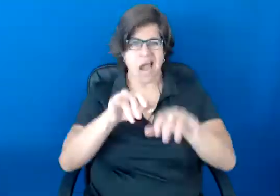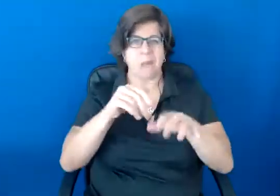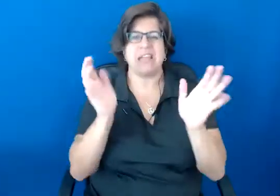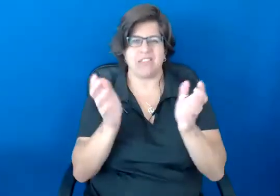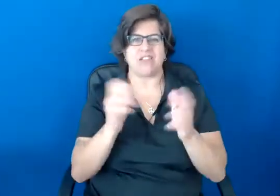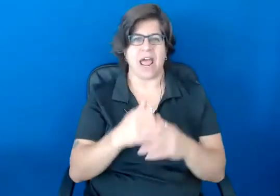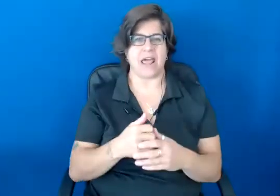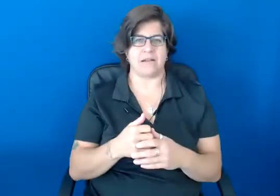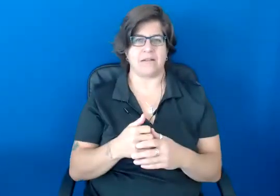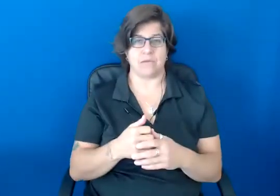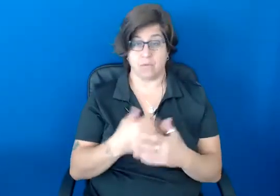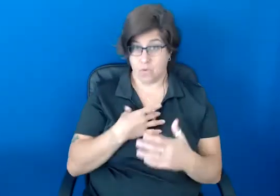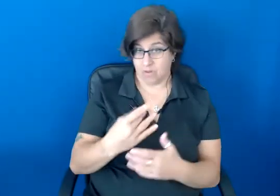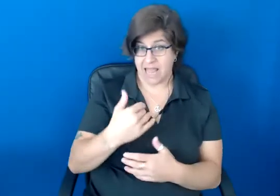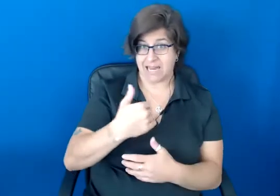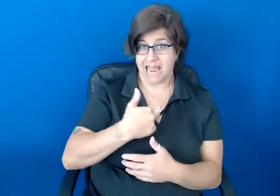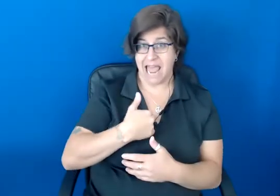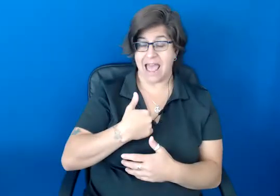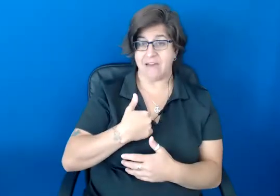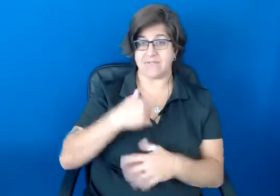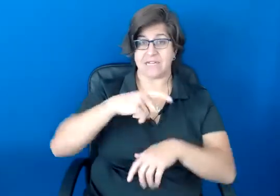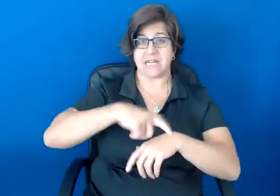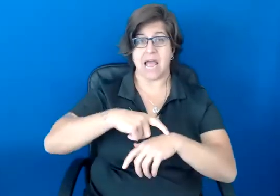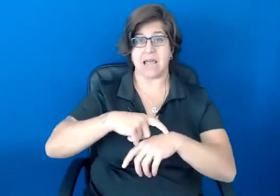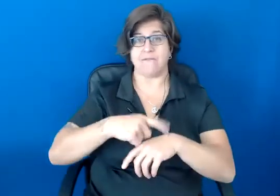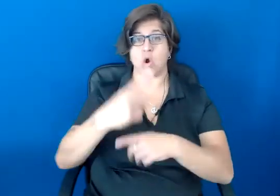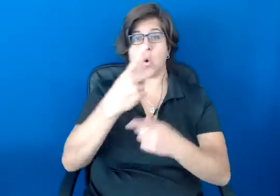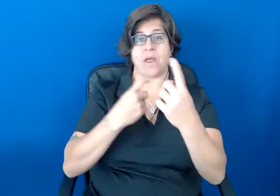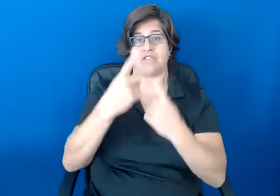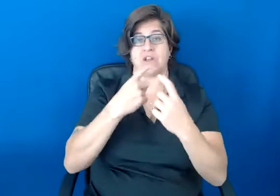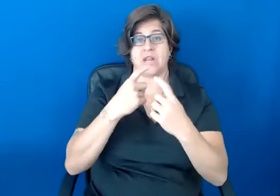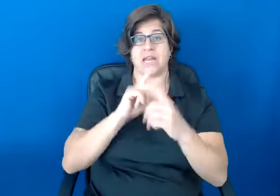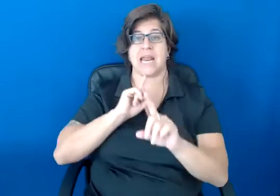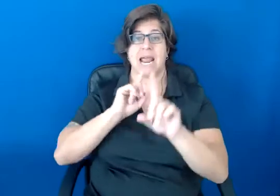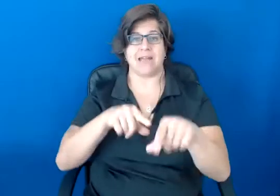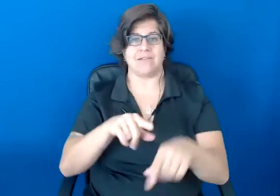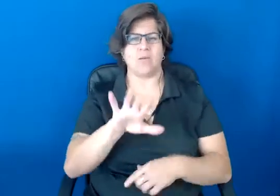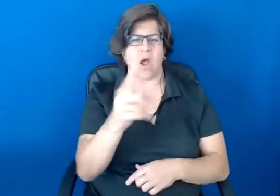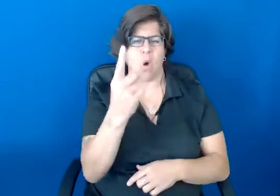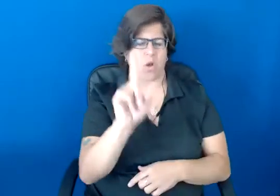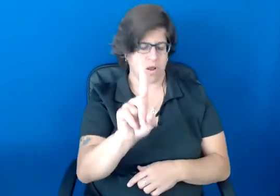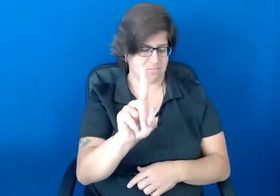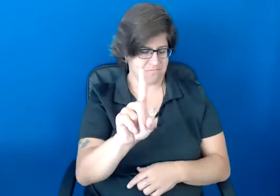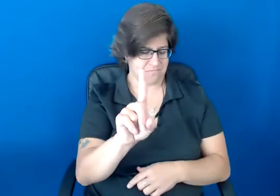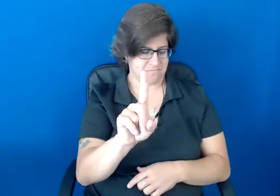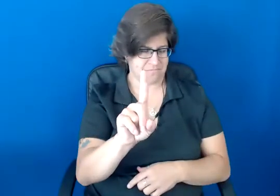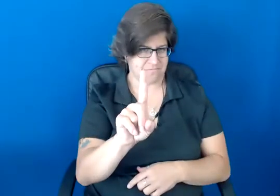Would we like to have some Q&A? Hold on, I need to go up. I'm still at the bottom.